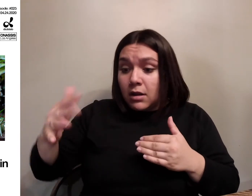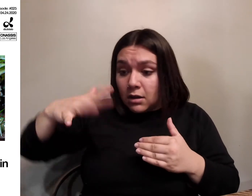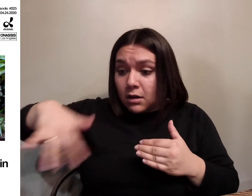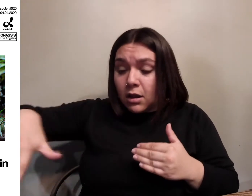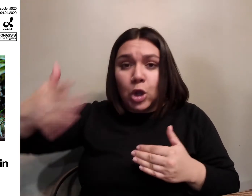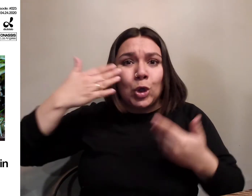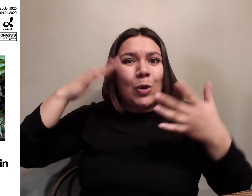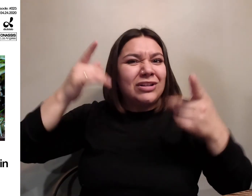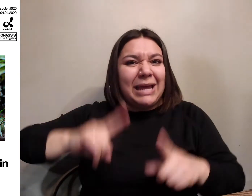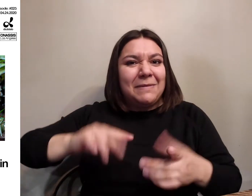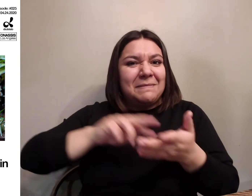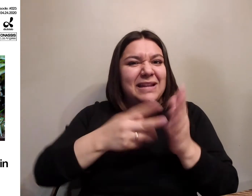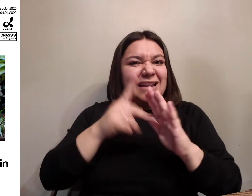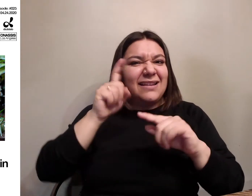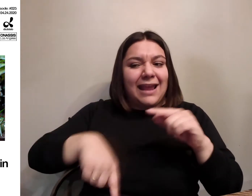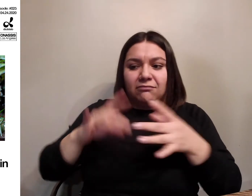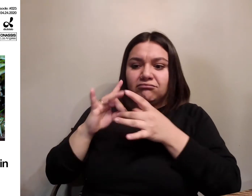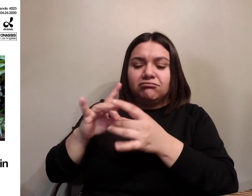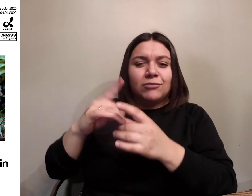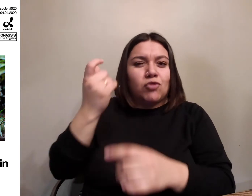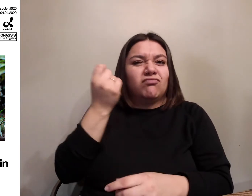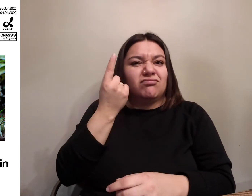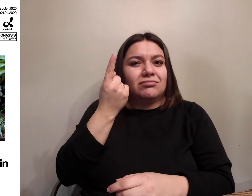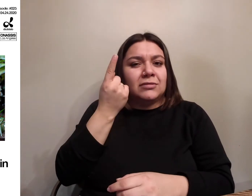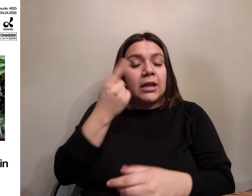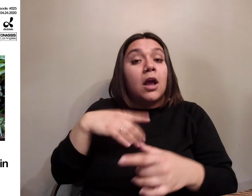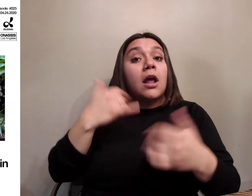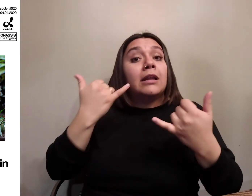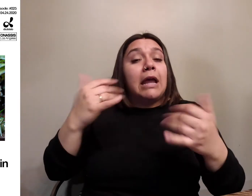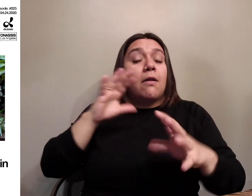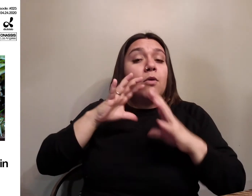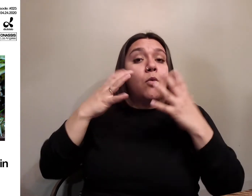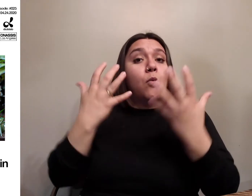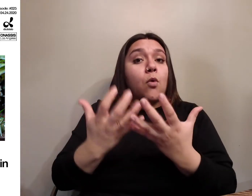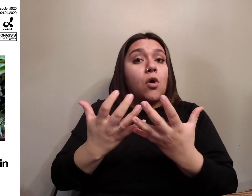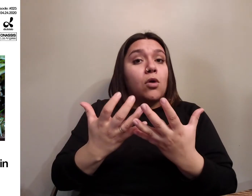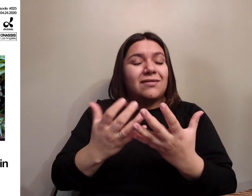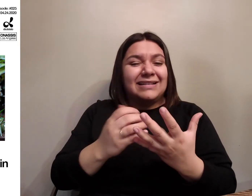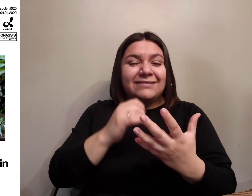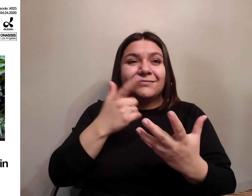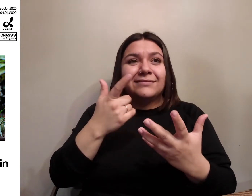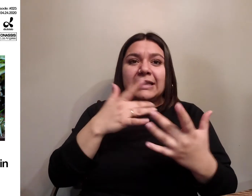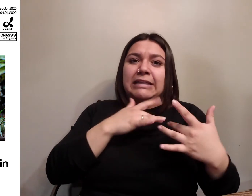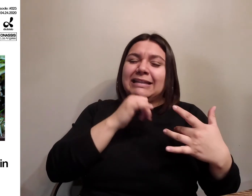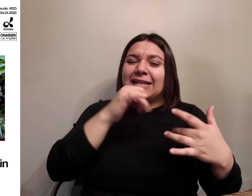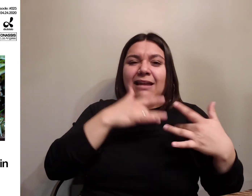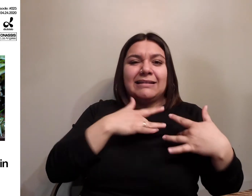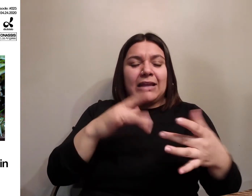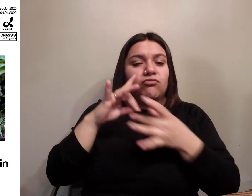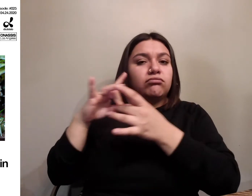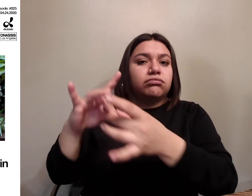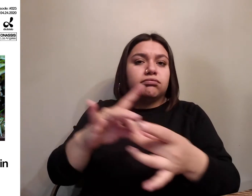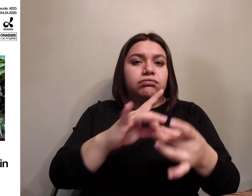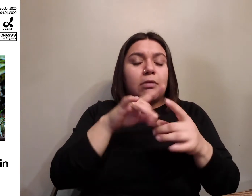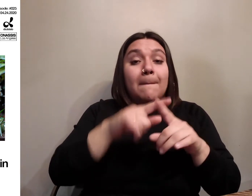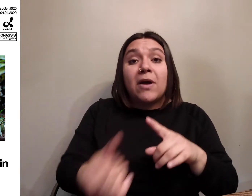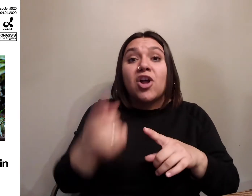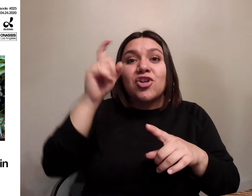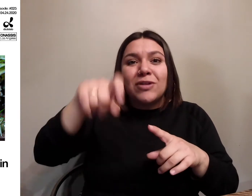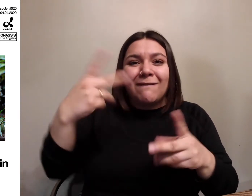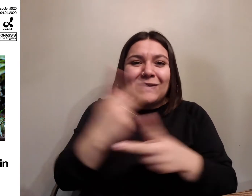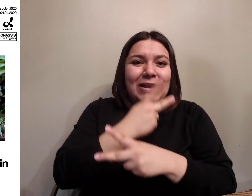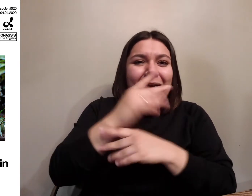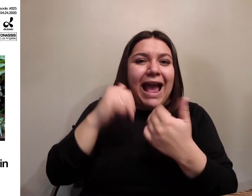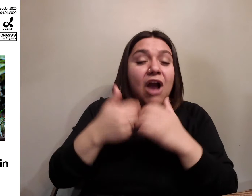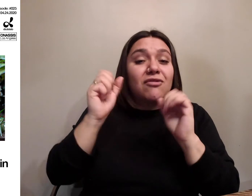East politically today, that big vacuum is going to affect your predictions. So I guess all I'm trying to say is I think